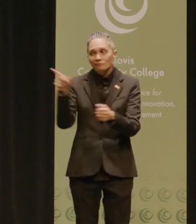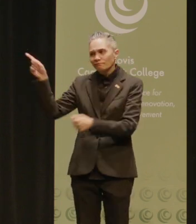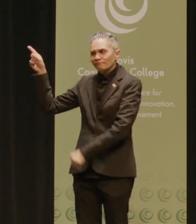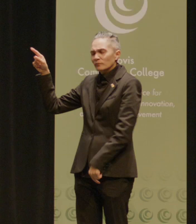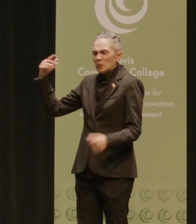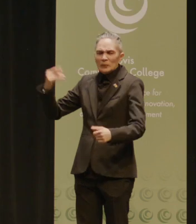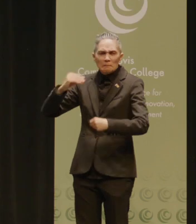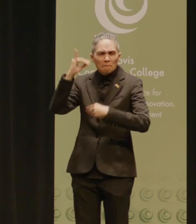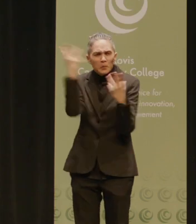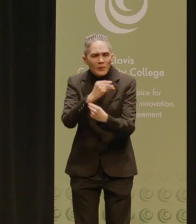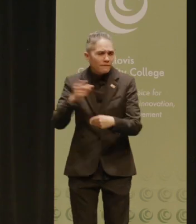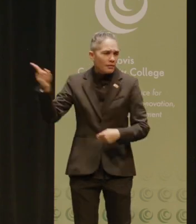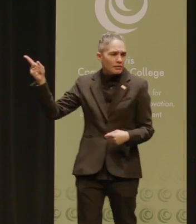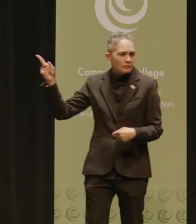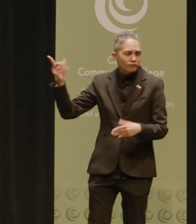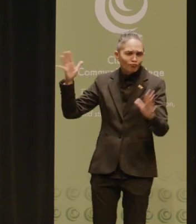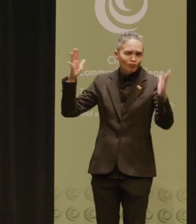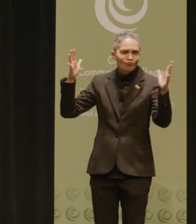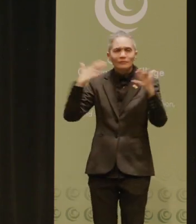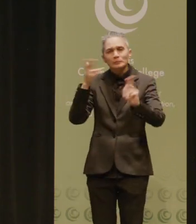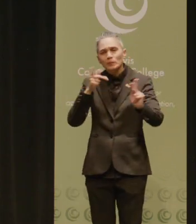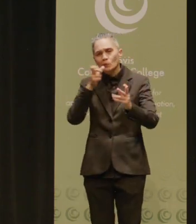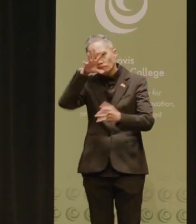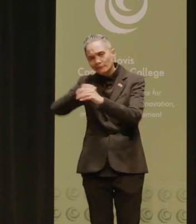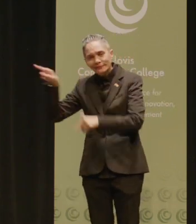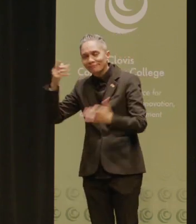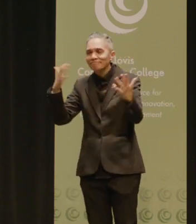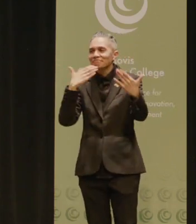this is beautiful and brilliant. Please give them a round of applause.